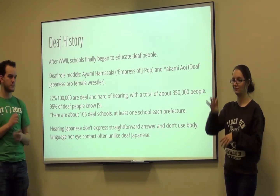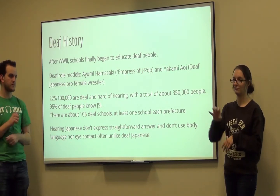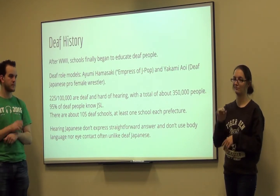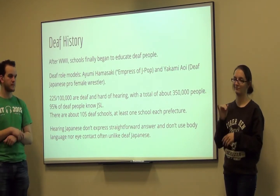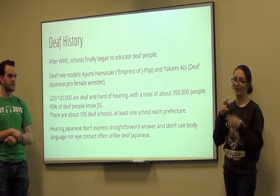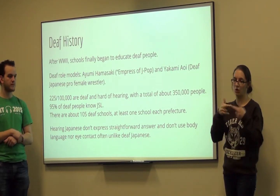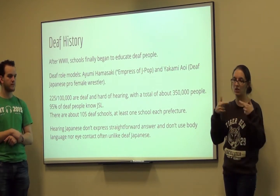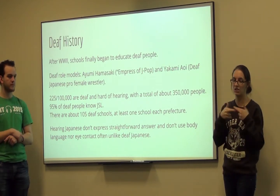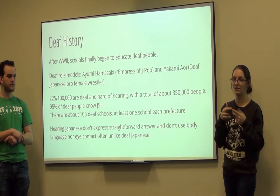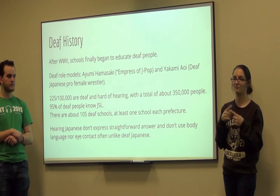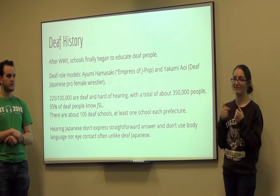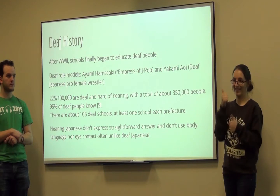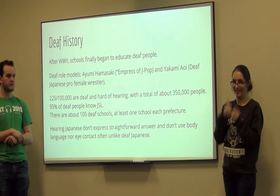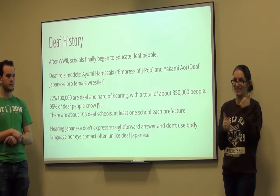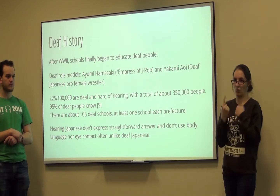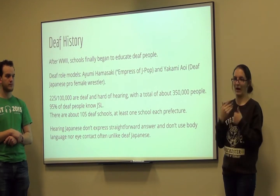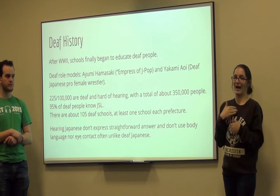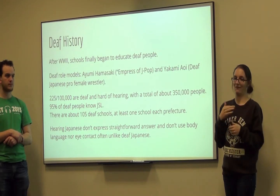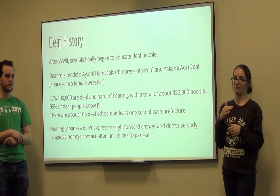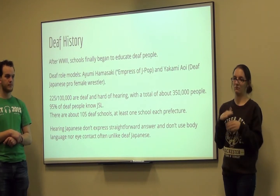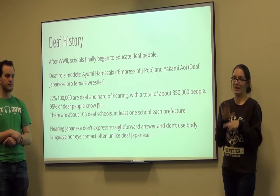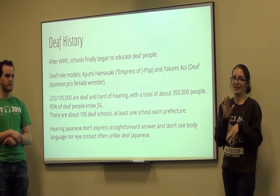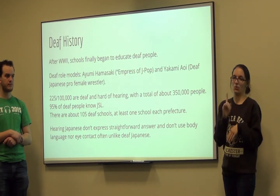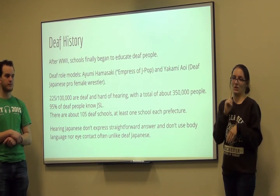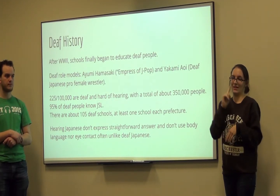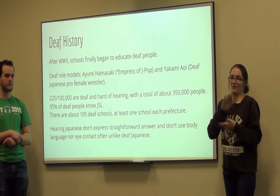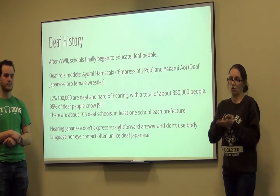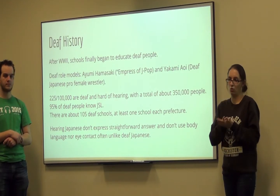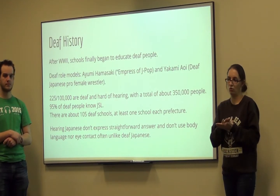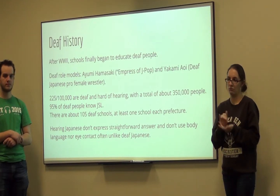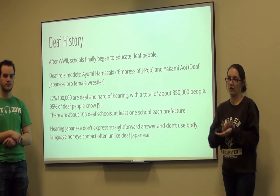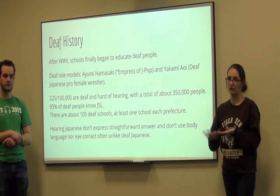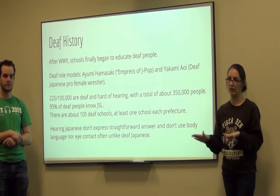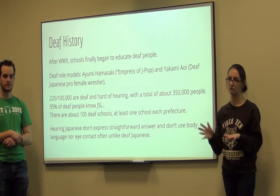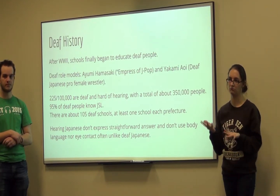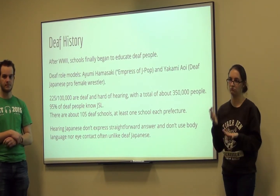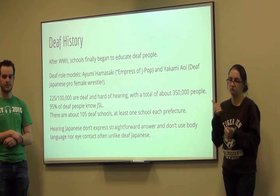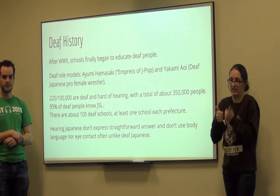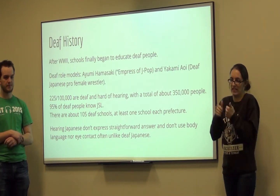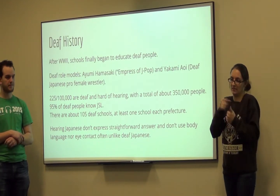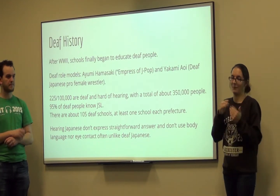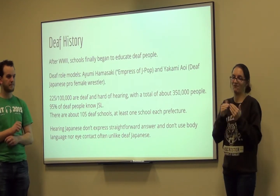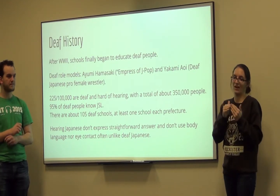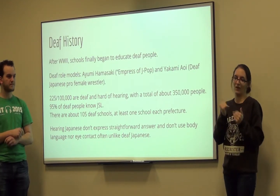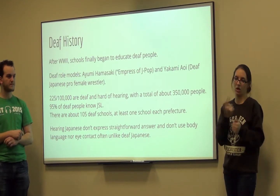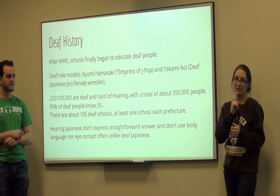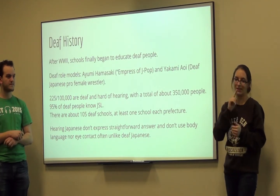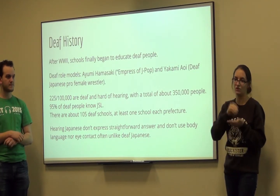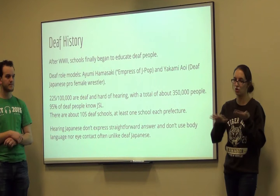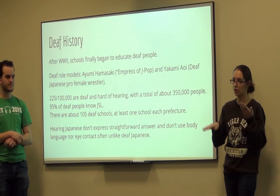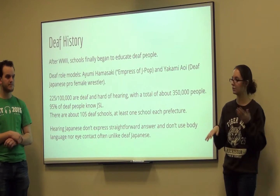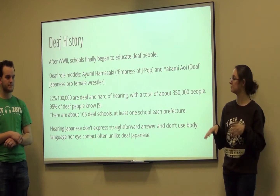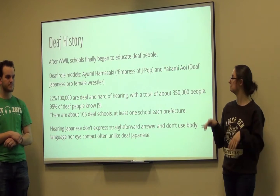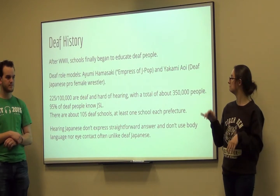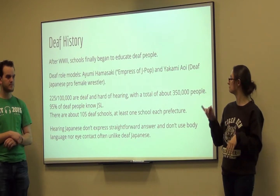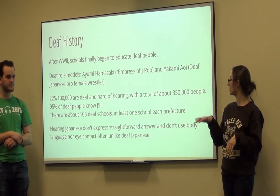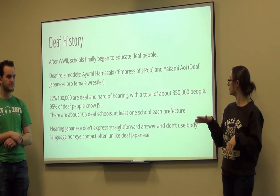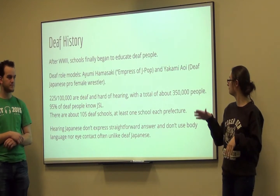They have some prefectures, some regions that have, at least one deaf school. So there's a